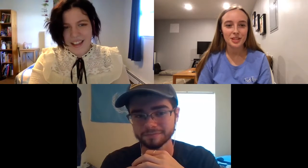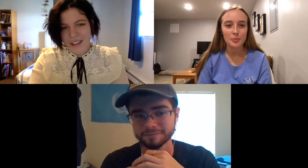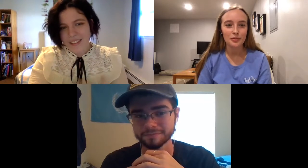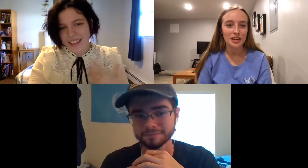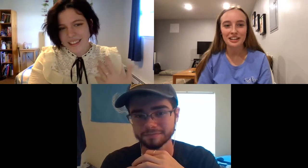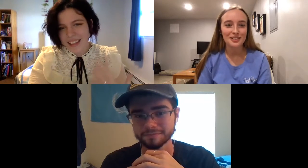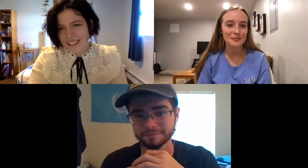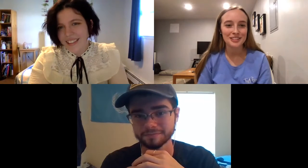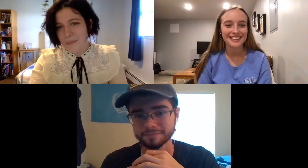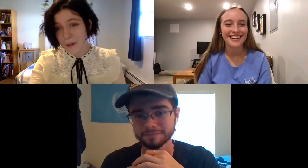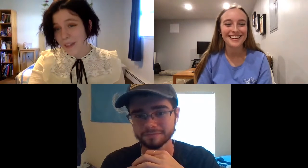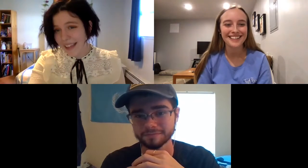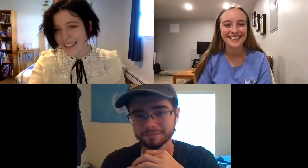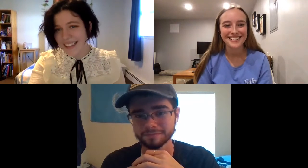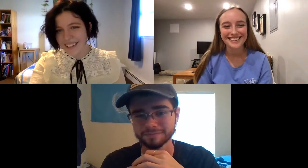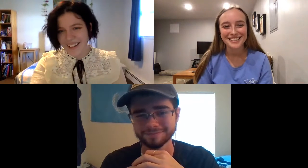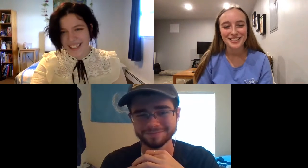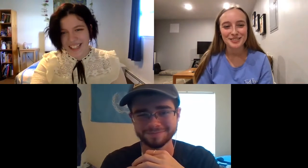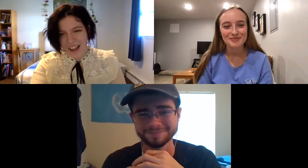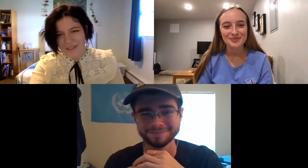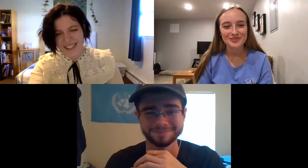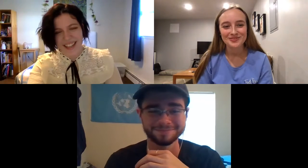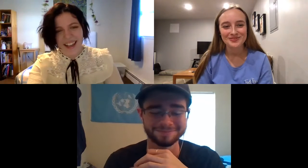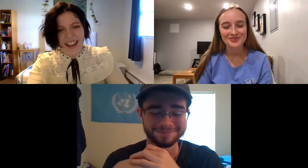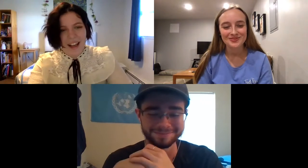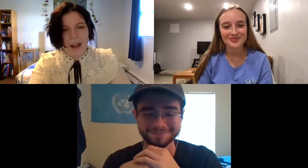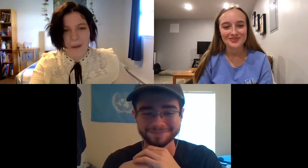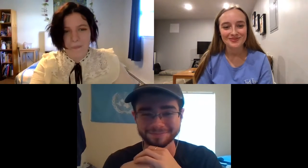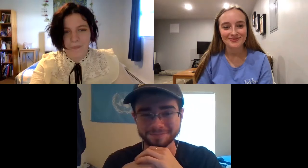Yeah, profanity or something. A lot of the times.